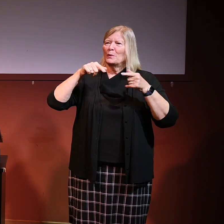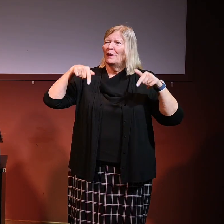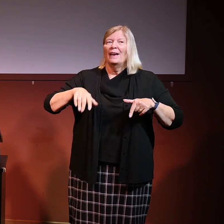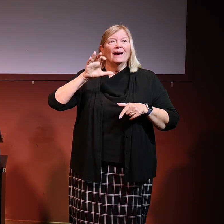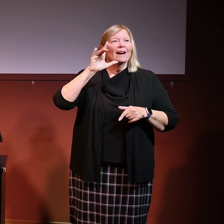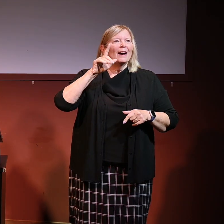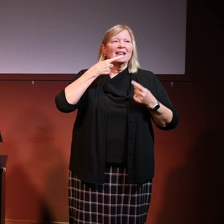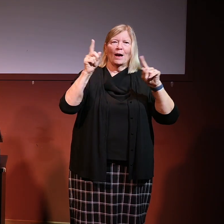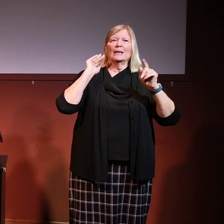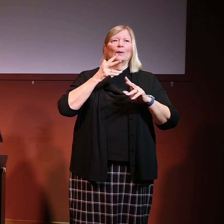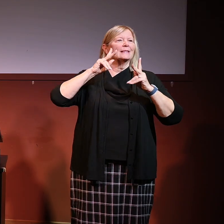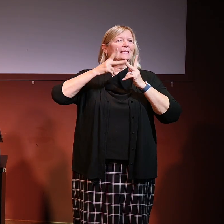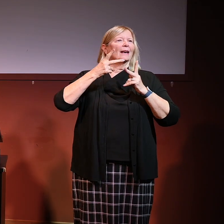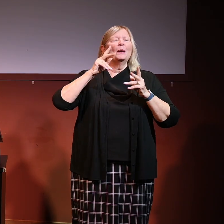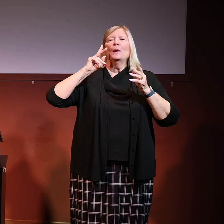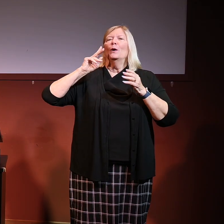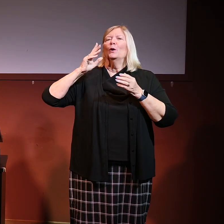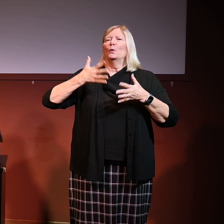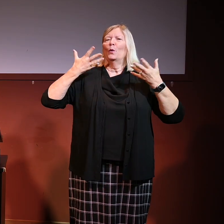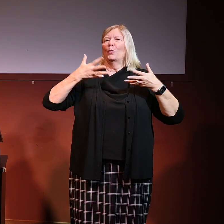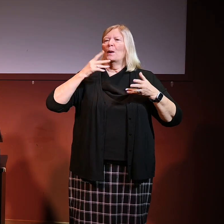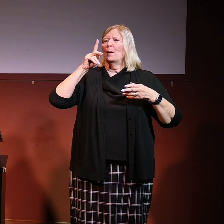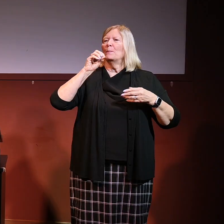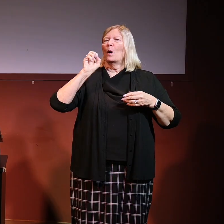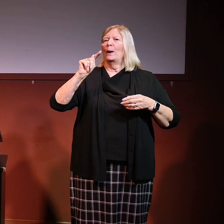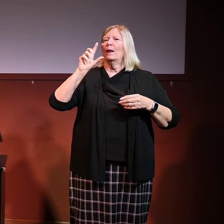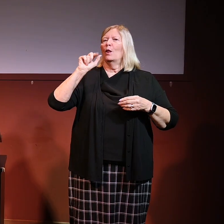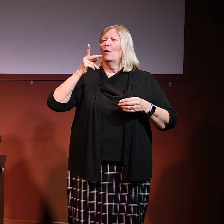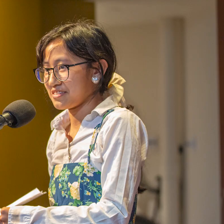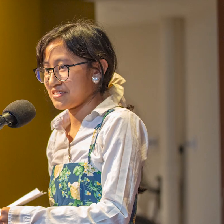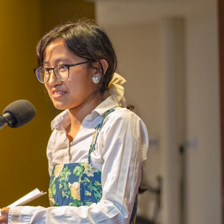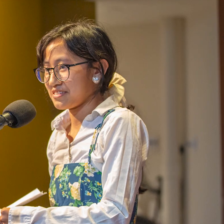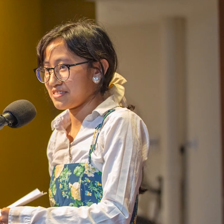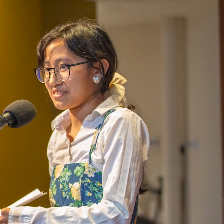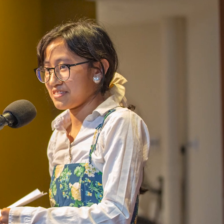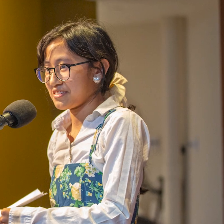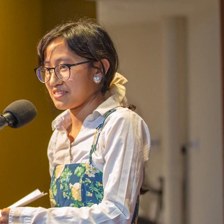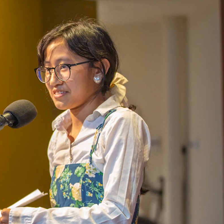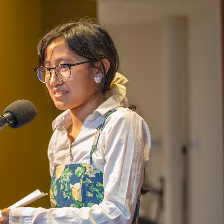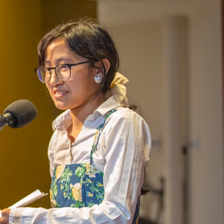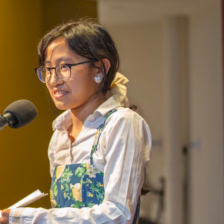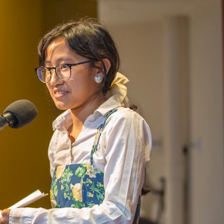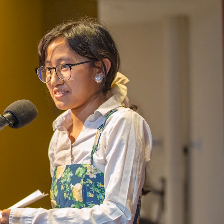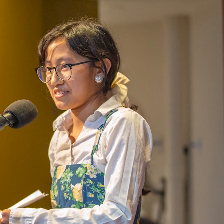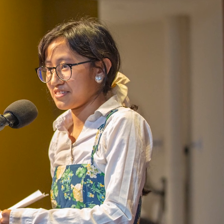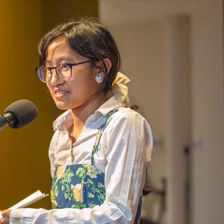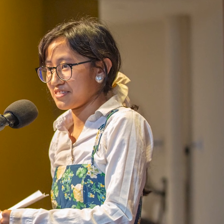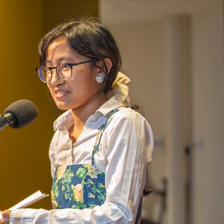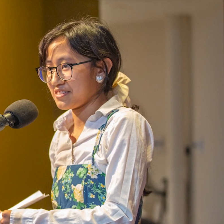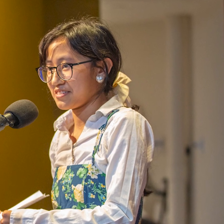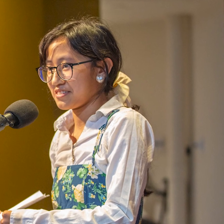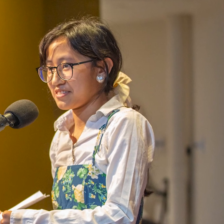to announce our second Youth Poet Laureate. I'd like to take a moment also to thank My Ann Wynn for an